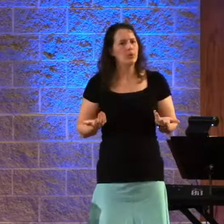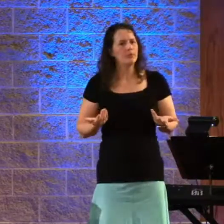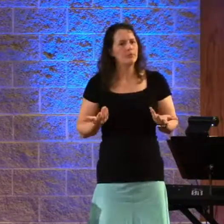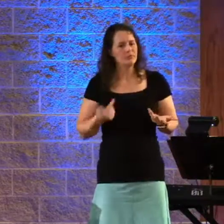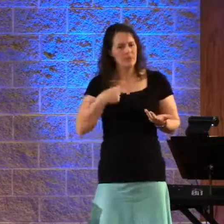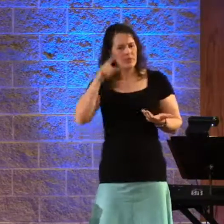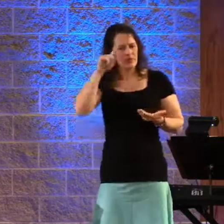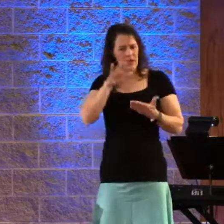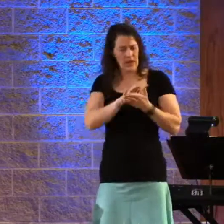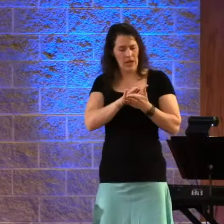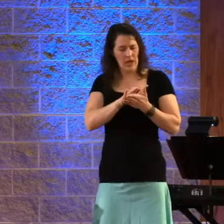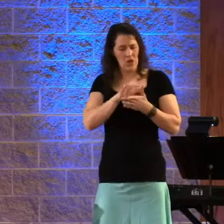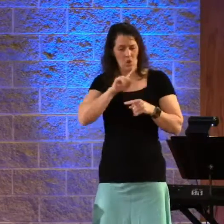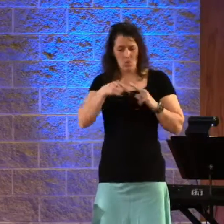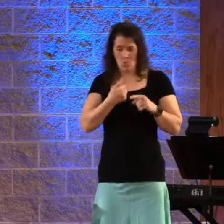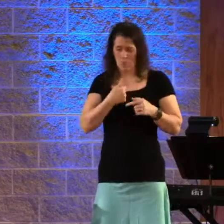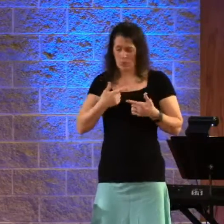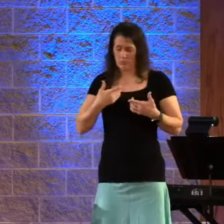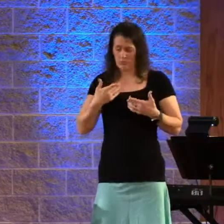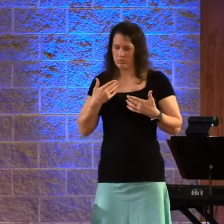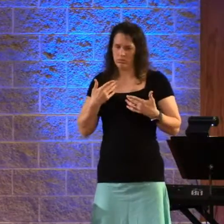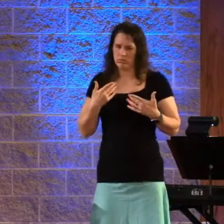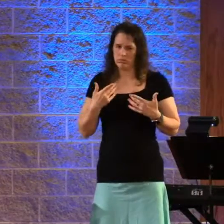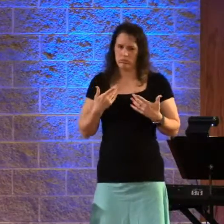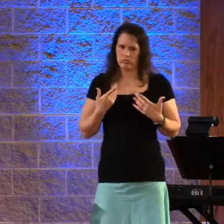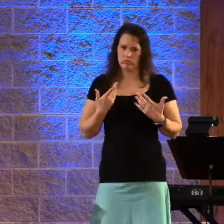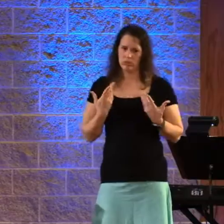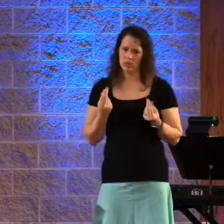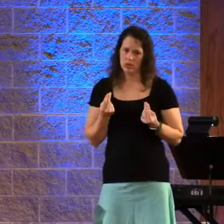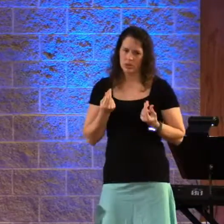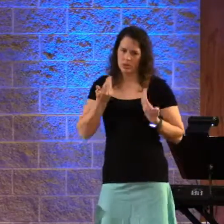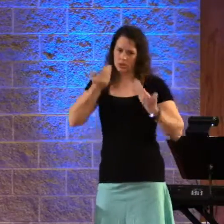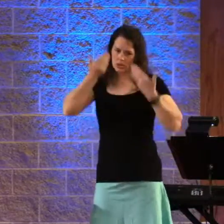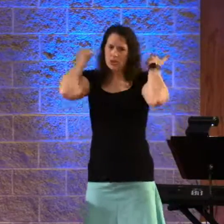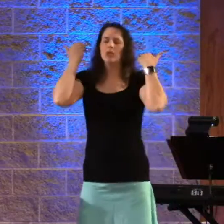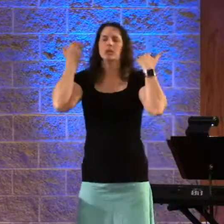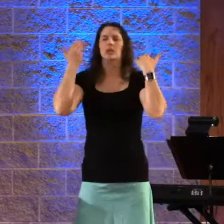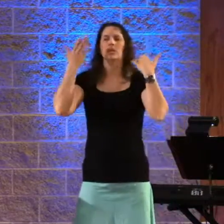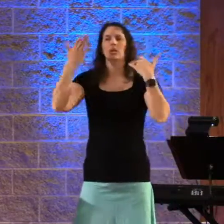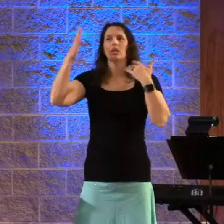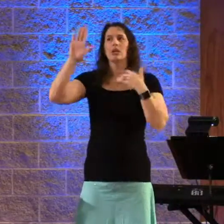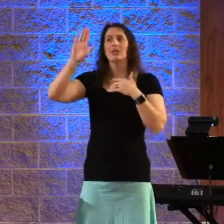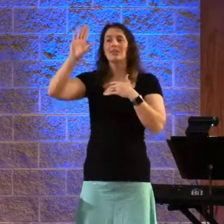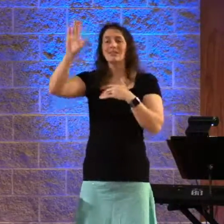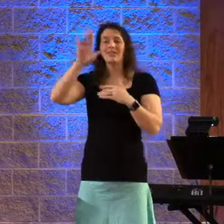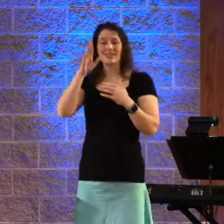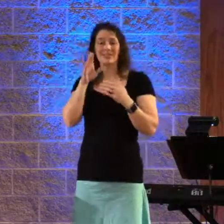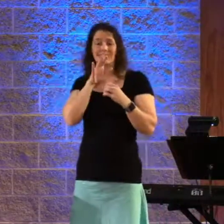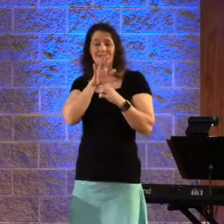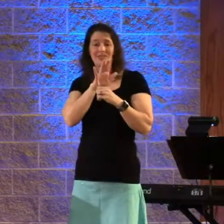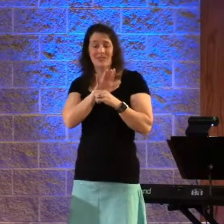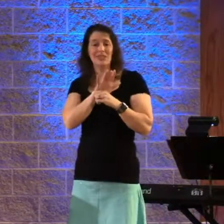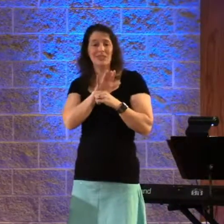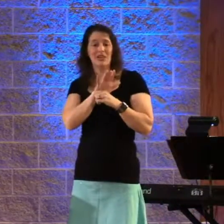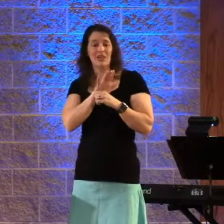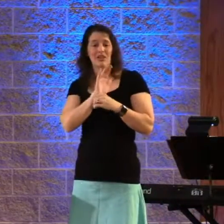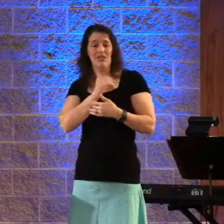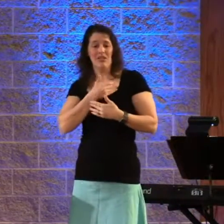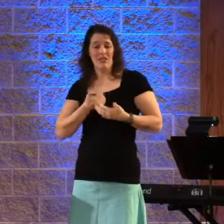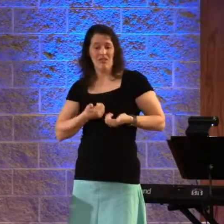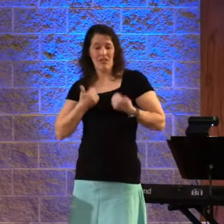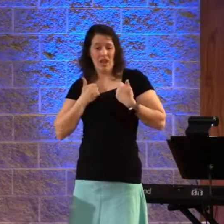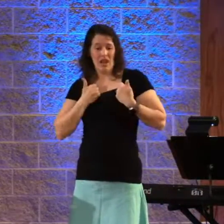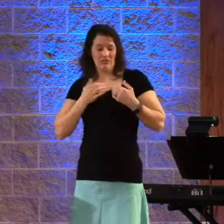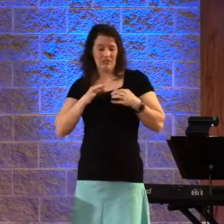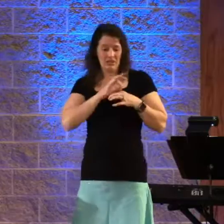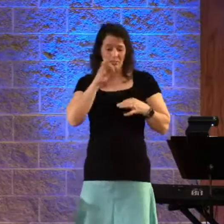come to the end of our rope and God's conviction has had its effect upon our lives and our spirit has been